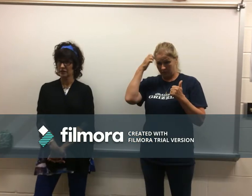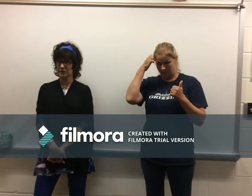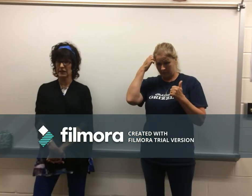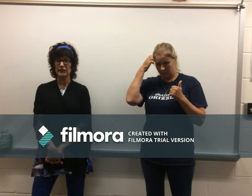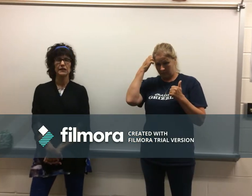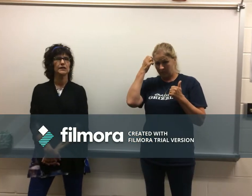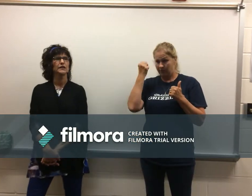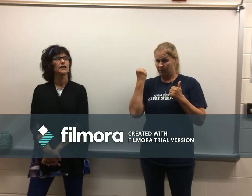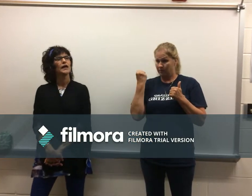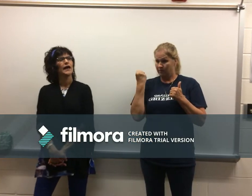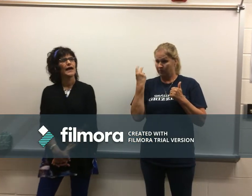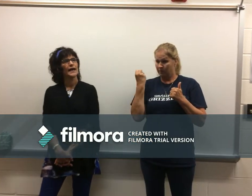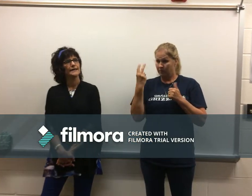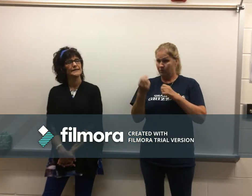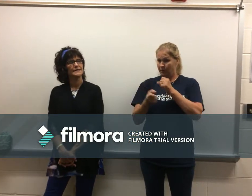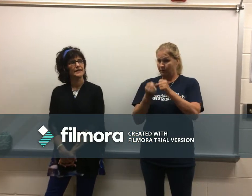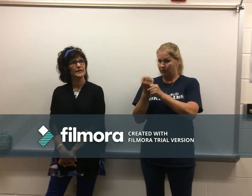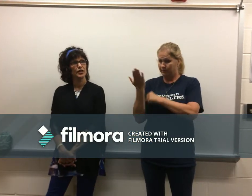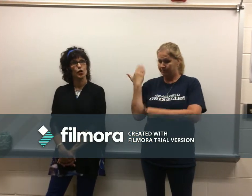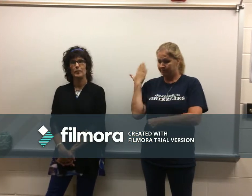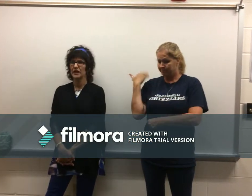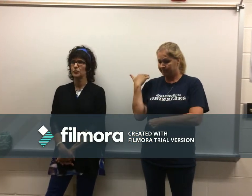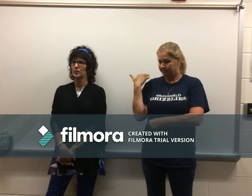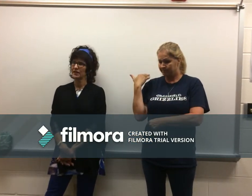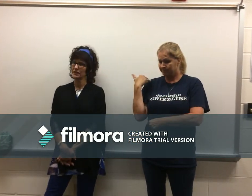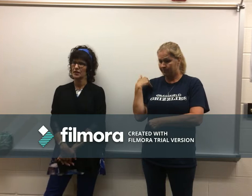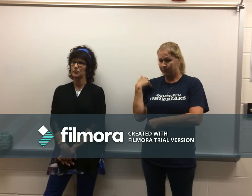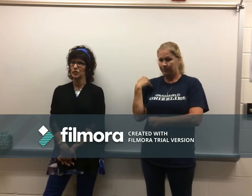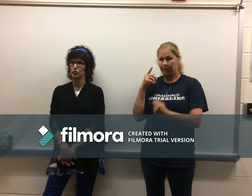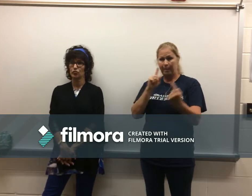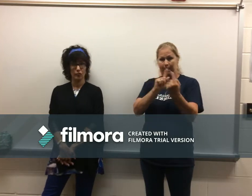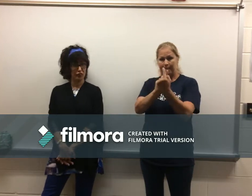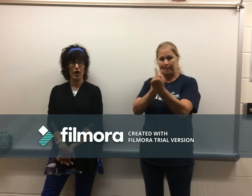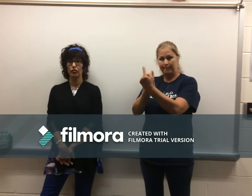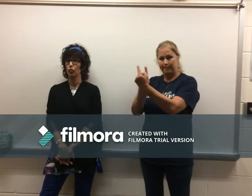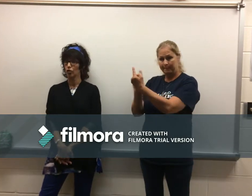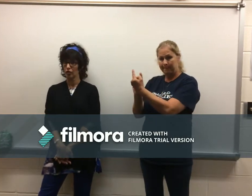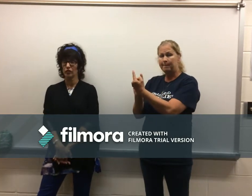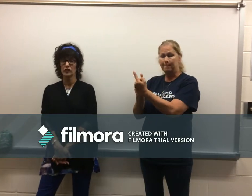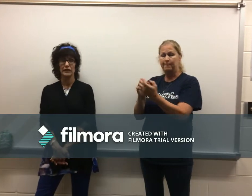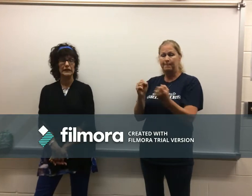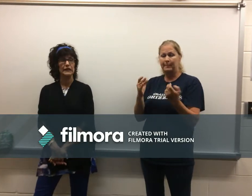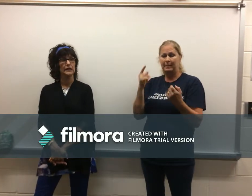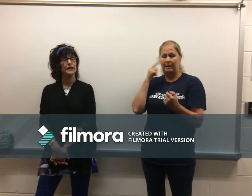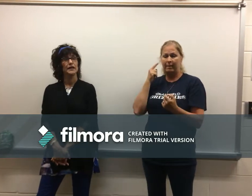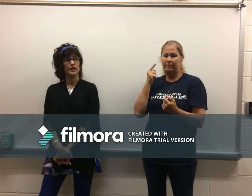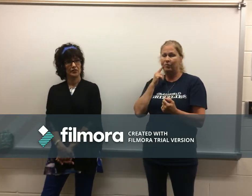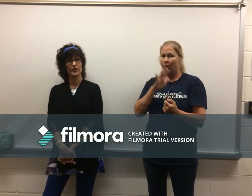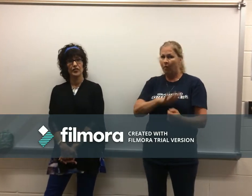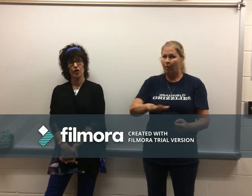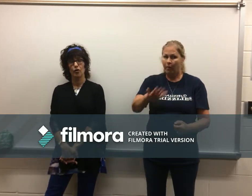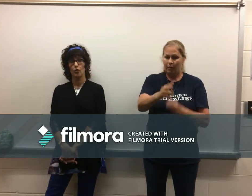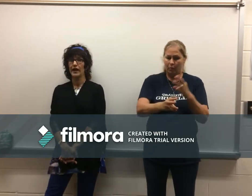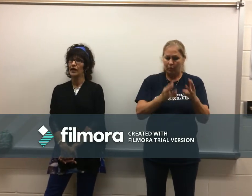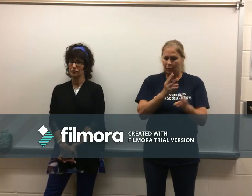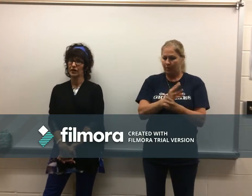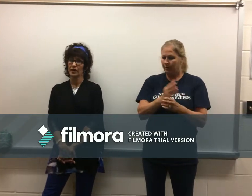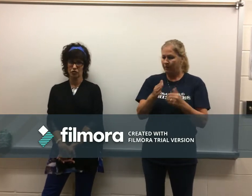years and met many deaf people from around the world. Even though every